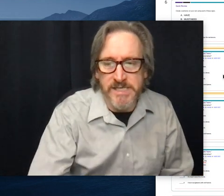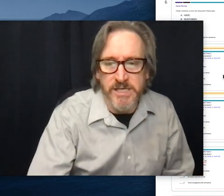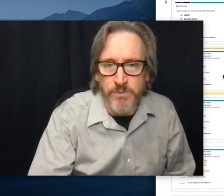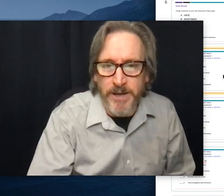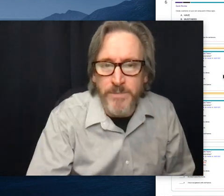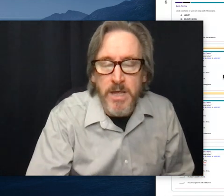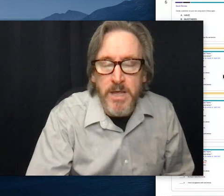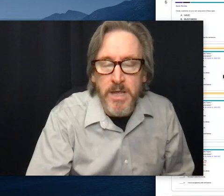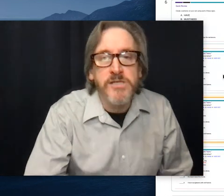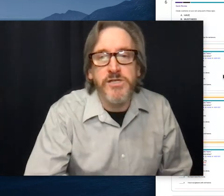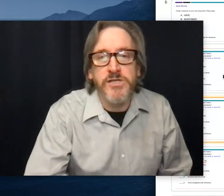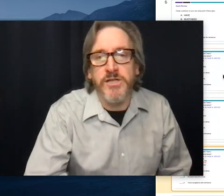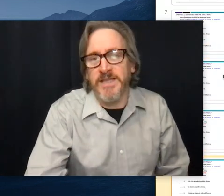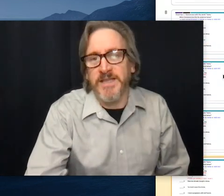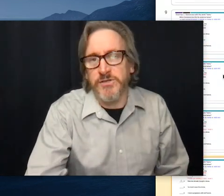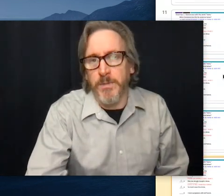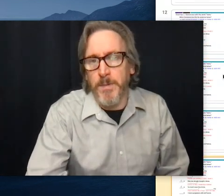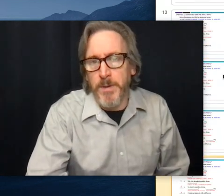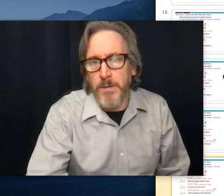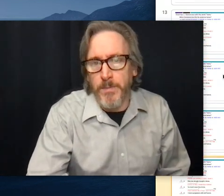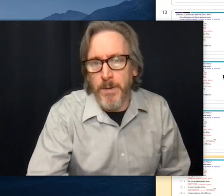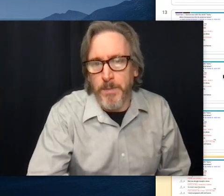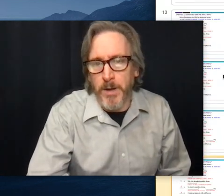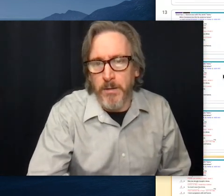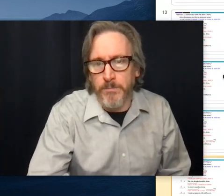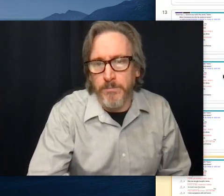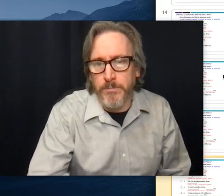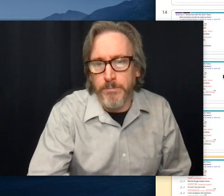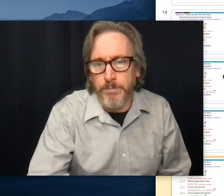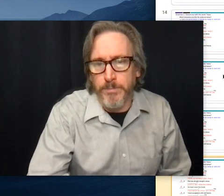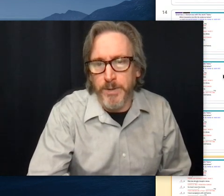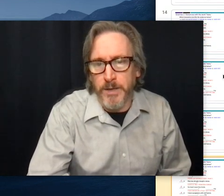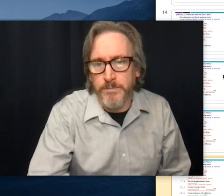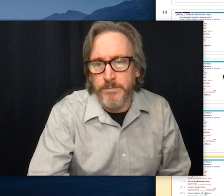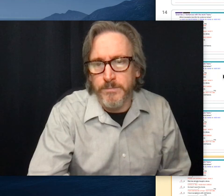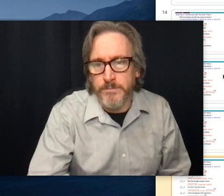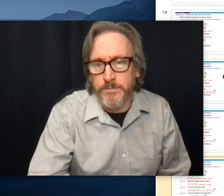It's the easiest way. So then we've got the answers.